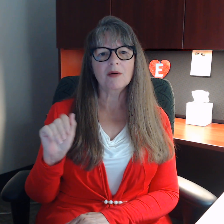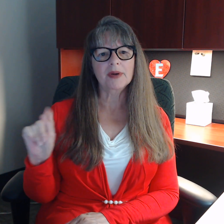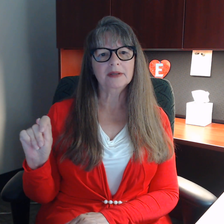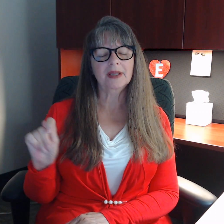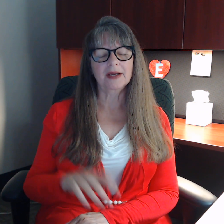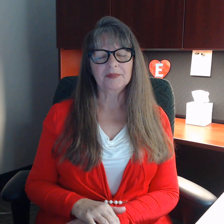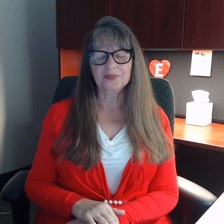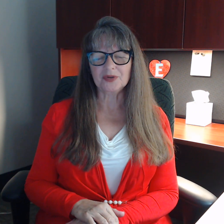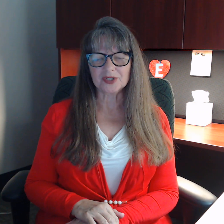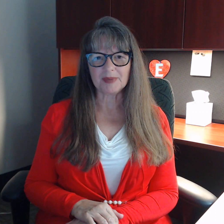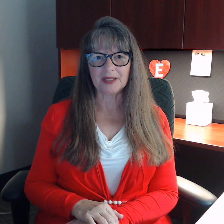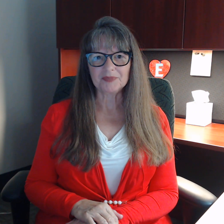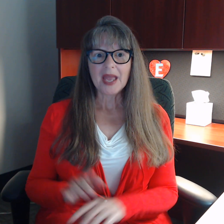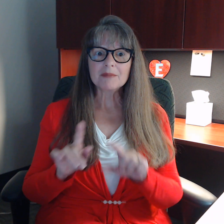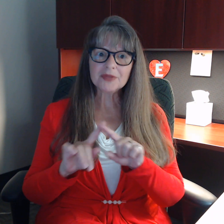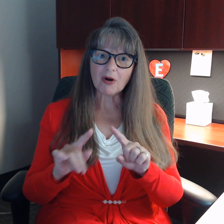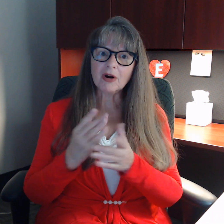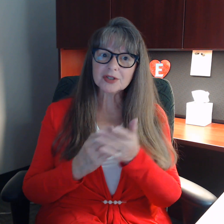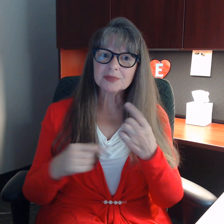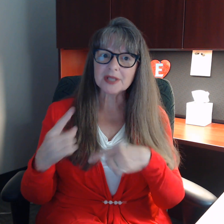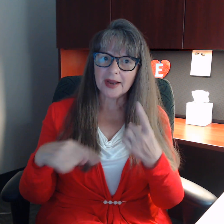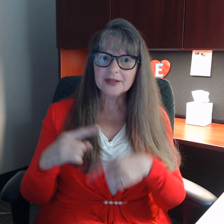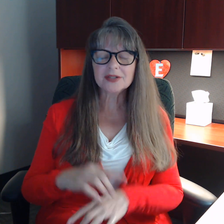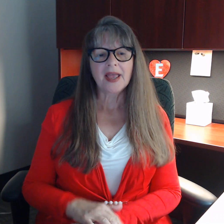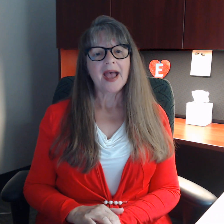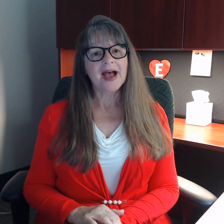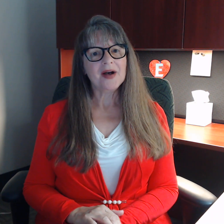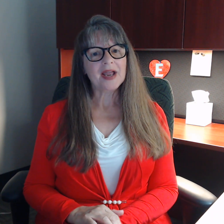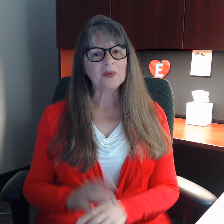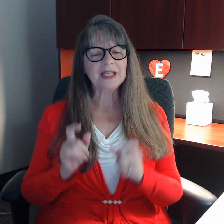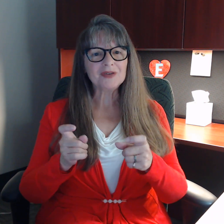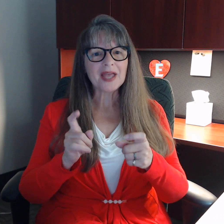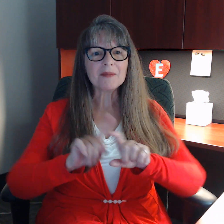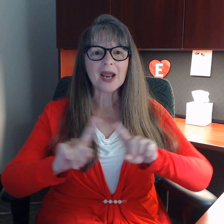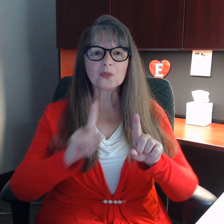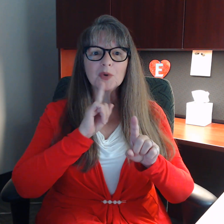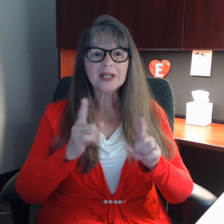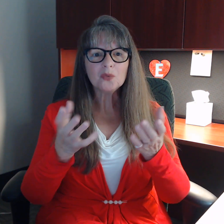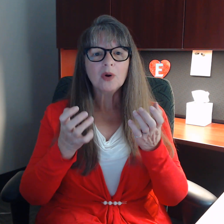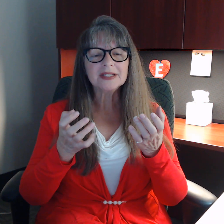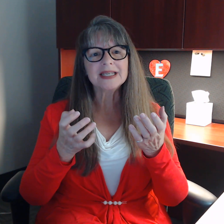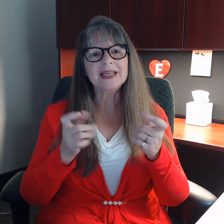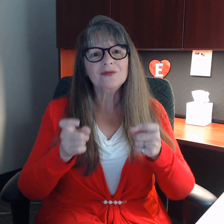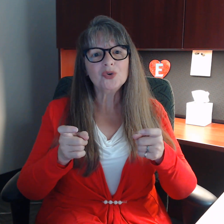but you can spell it. But there are some signs, and I would give you that, but I really wanted to give you